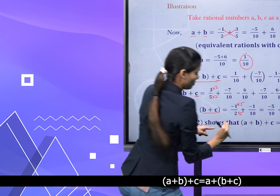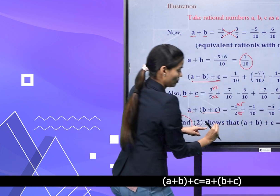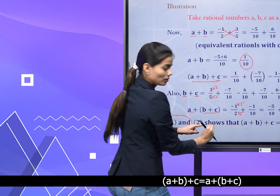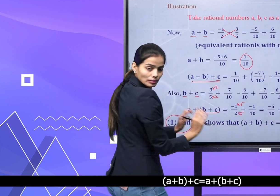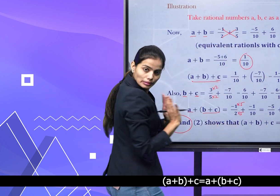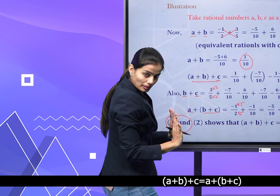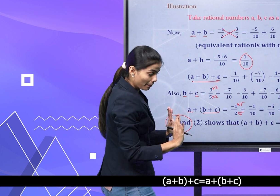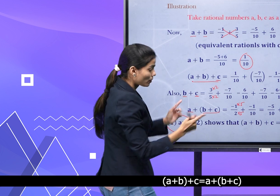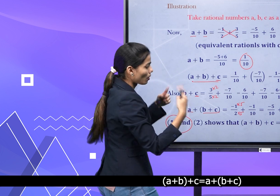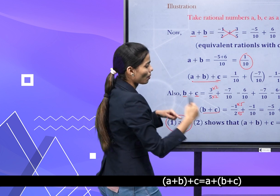c.